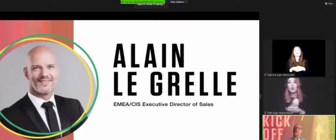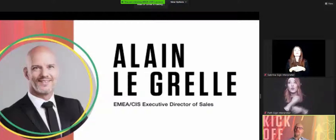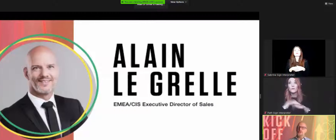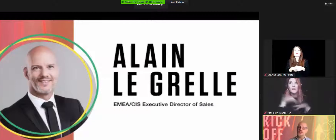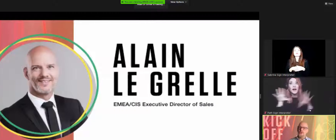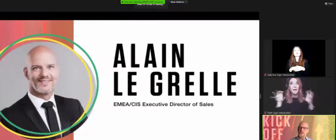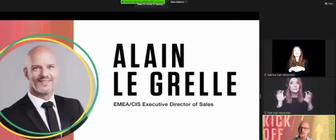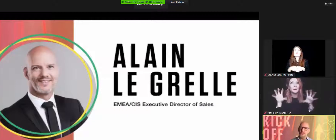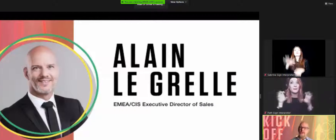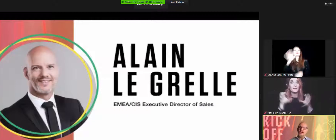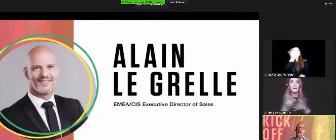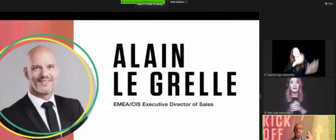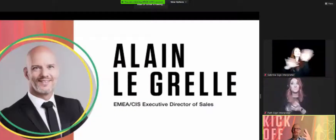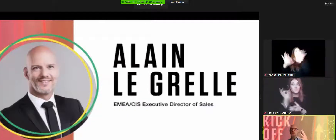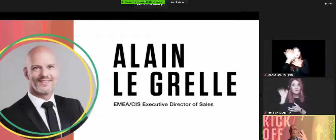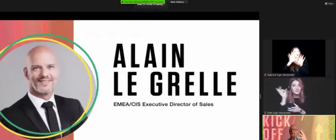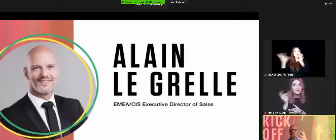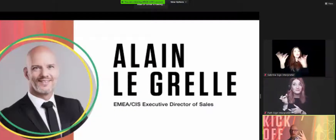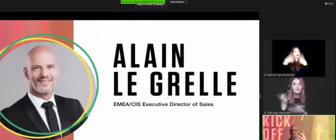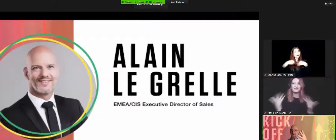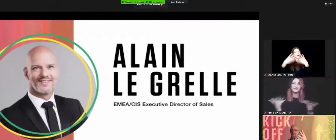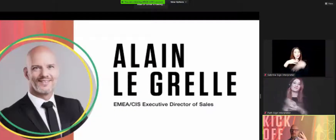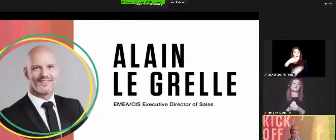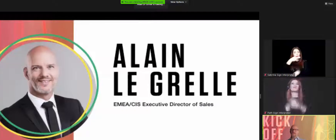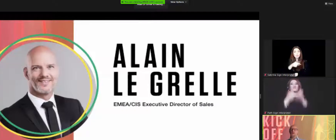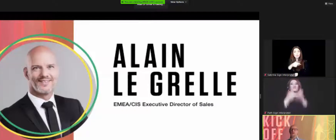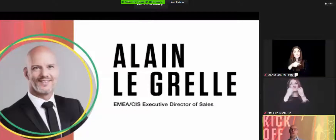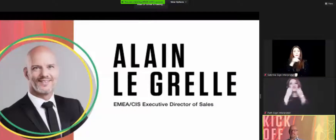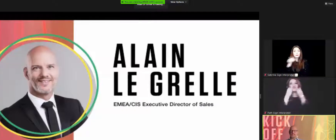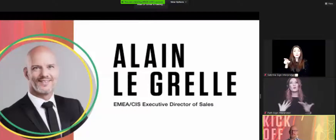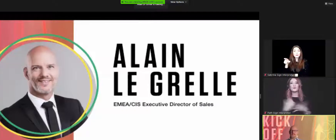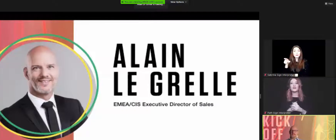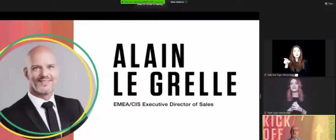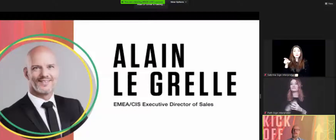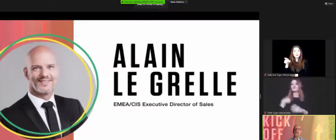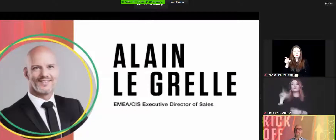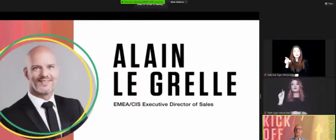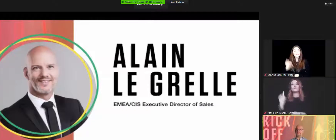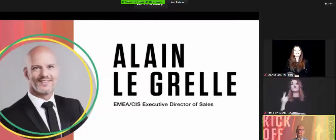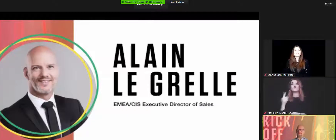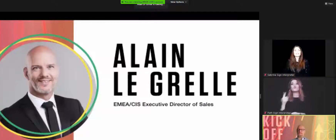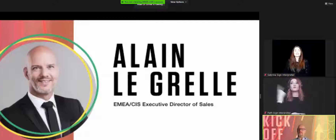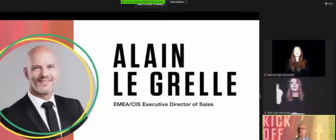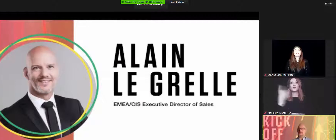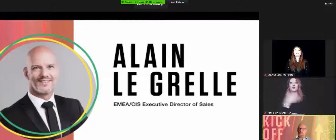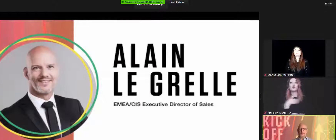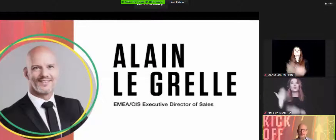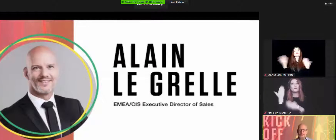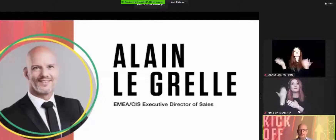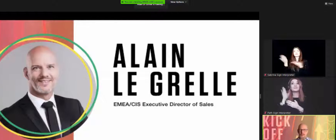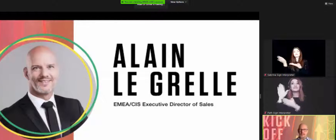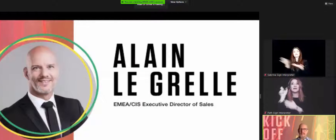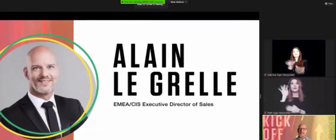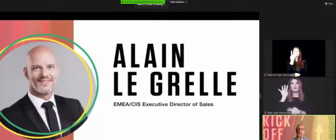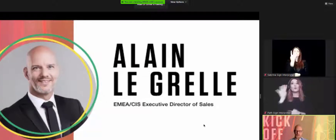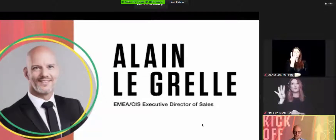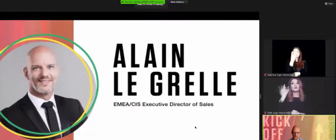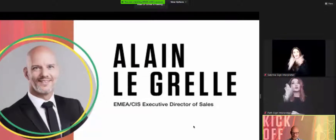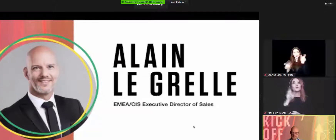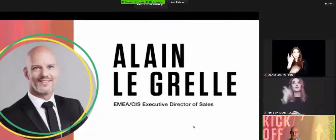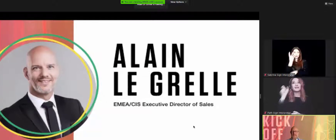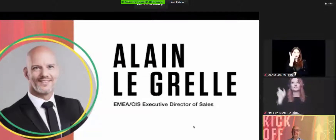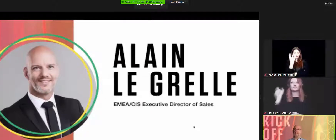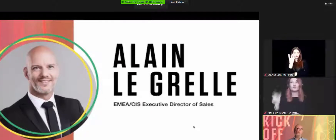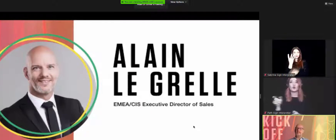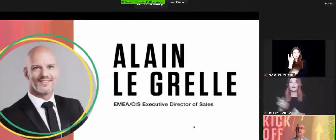want to introduce 4 persons before we start. We have 4 persons that I'm going to introduce